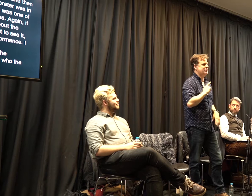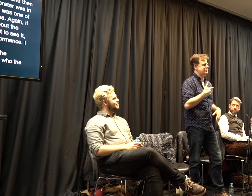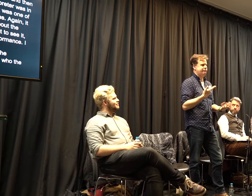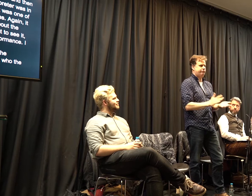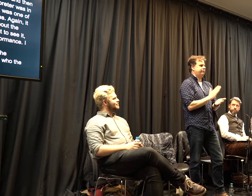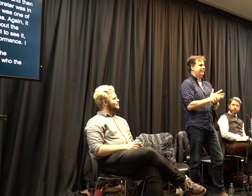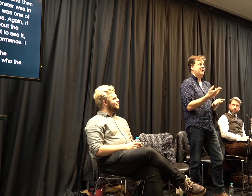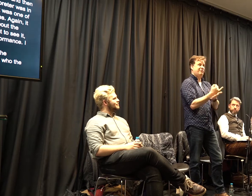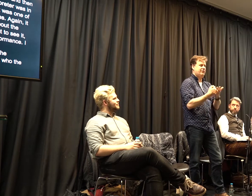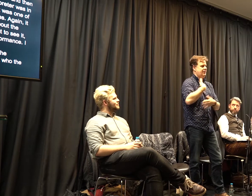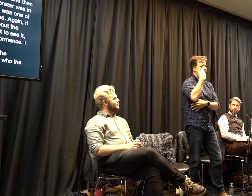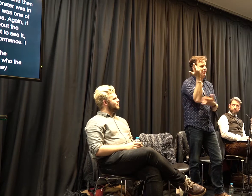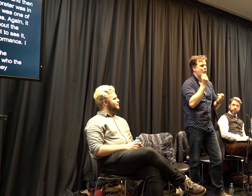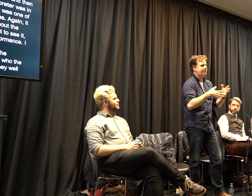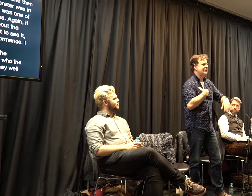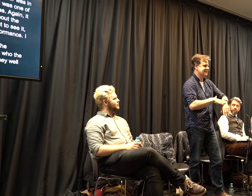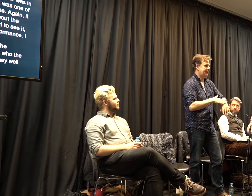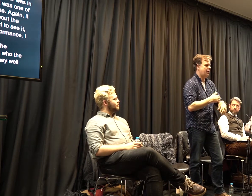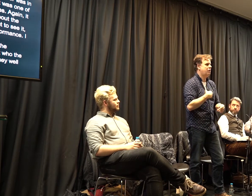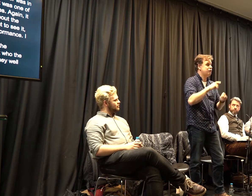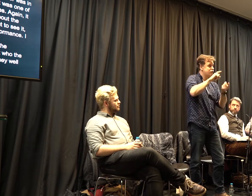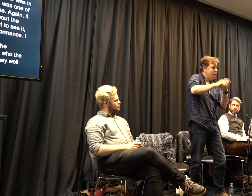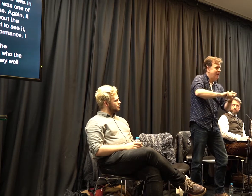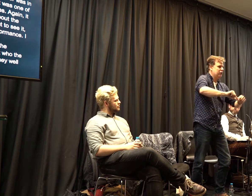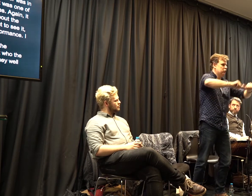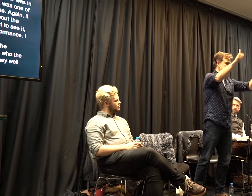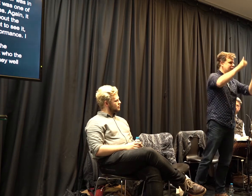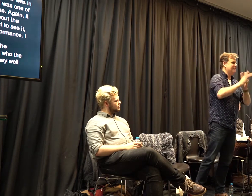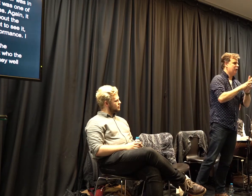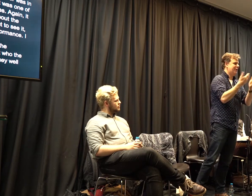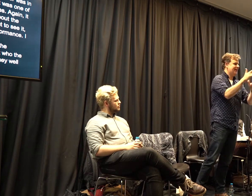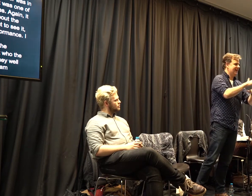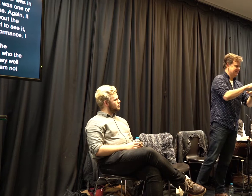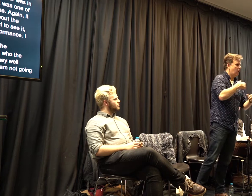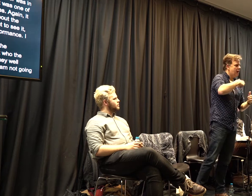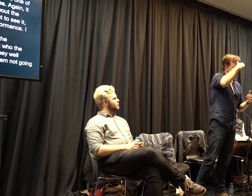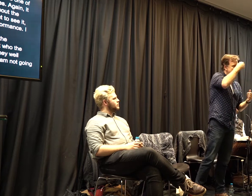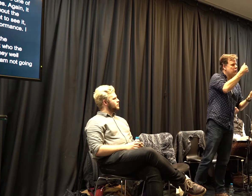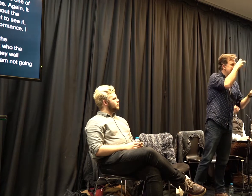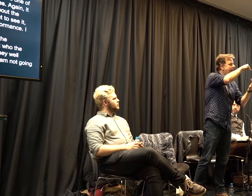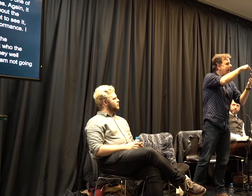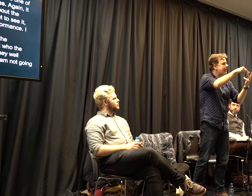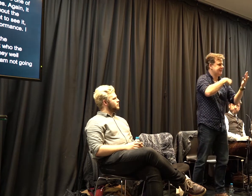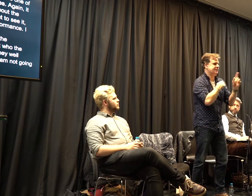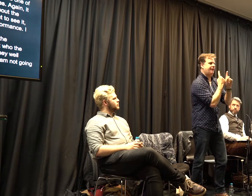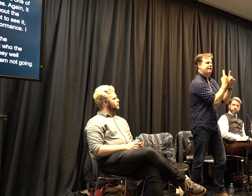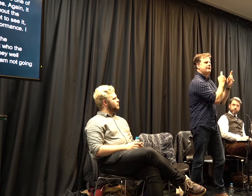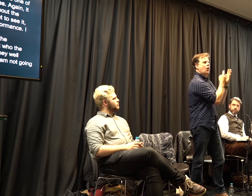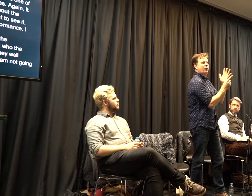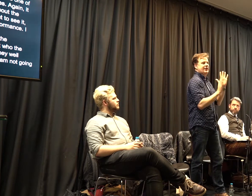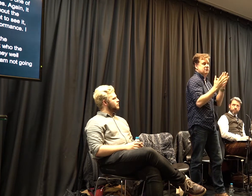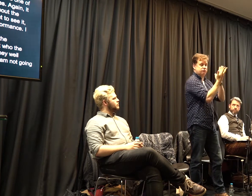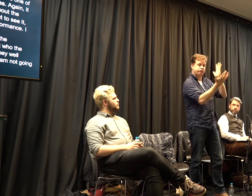Are they well known? Or have they got a bad reputation? I'm not going to waste my time. We're very much reliant on